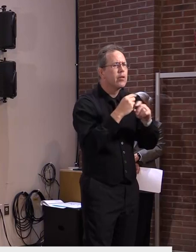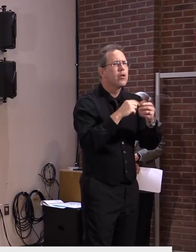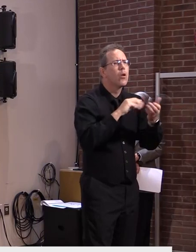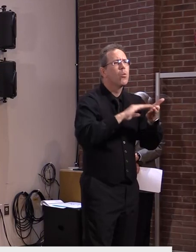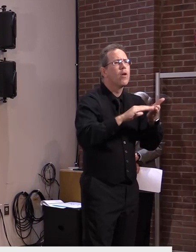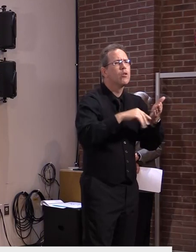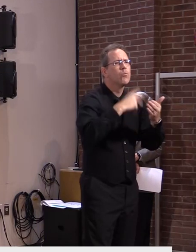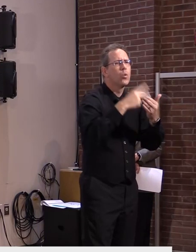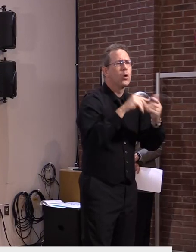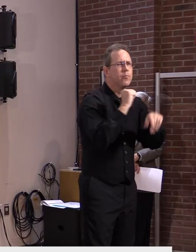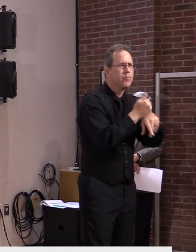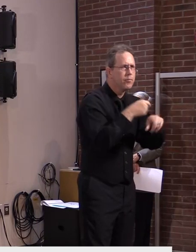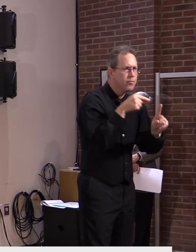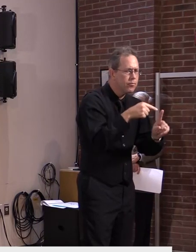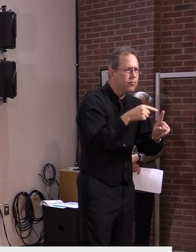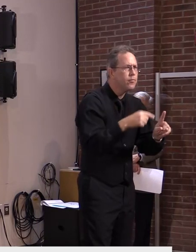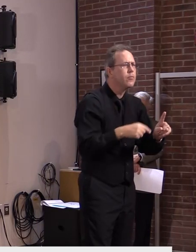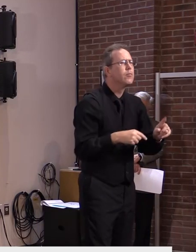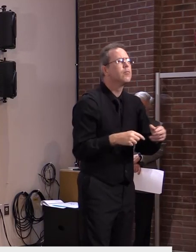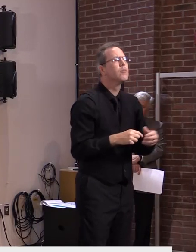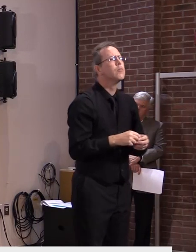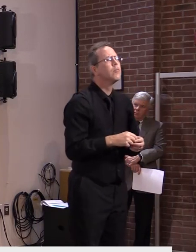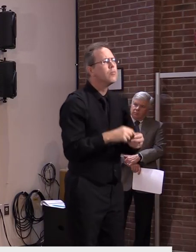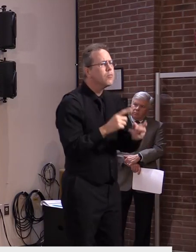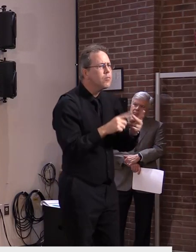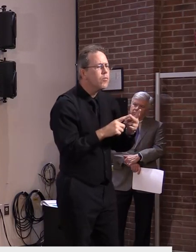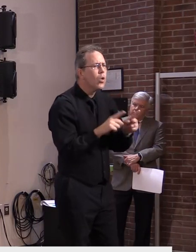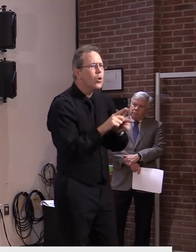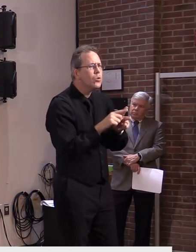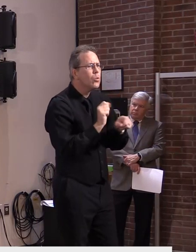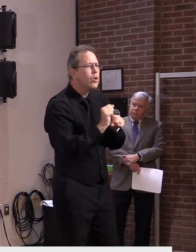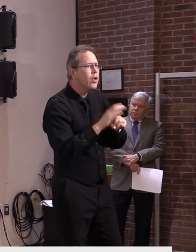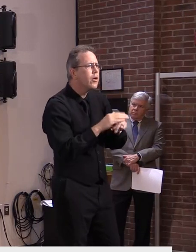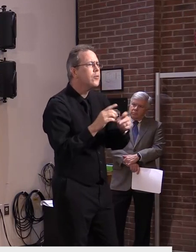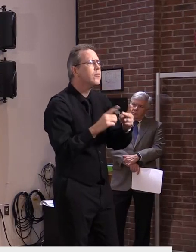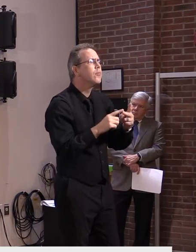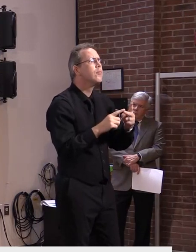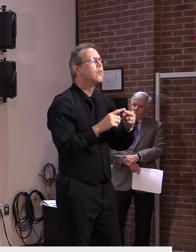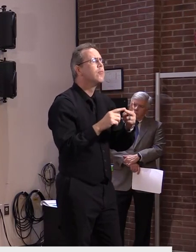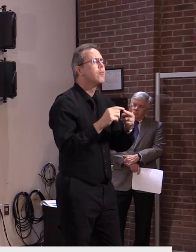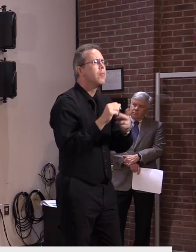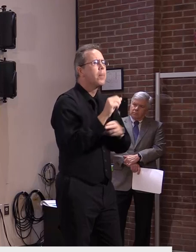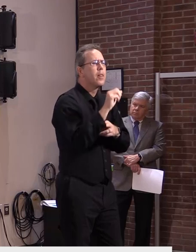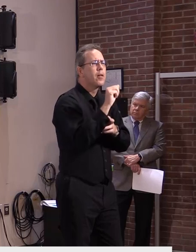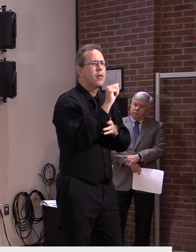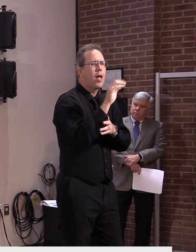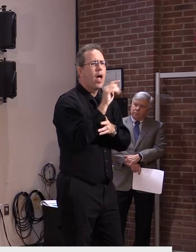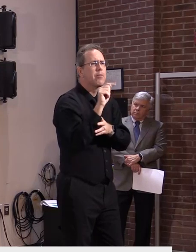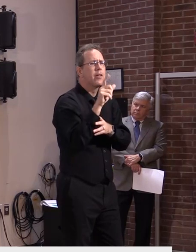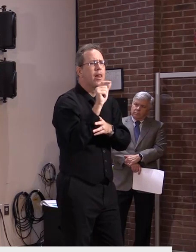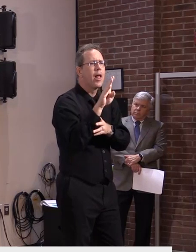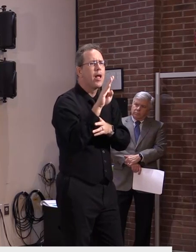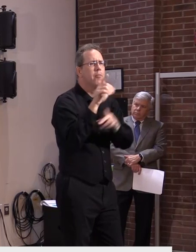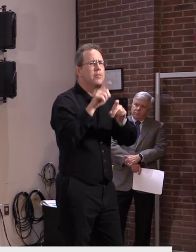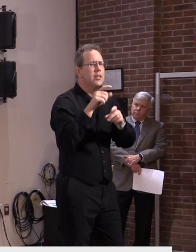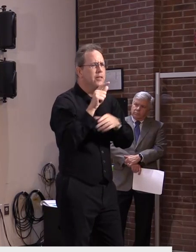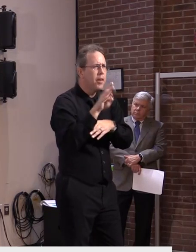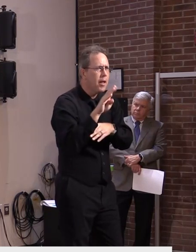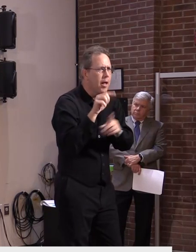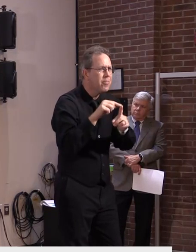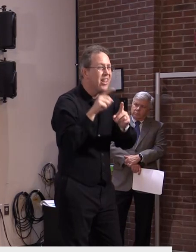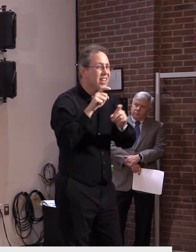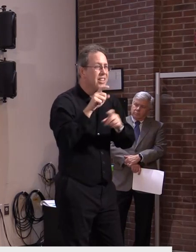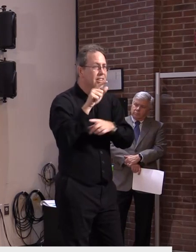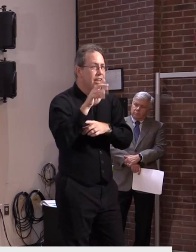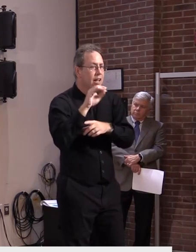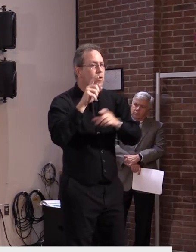Stay program. One manufacturer in particular, Abbott Labs, requires testing for all the testing sites that use their Binax Now